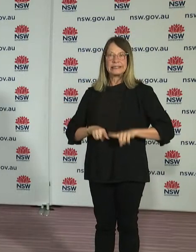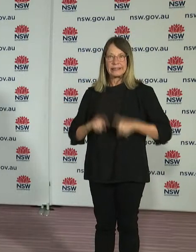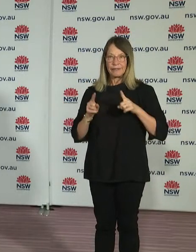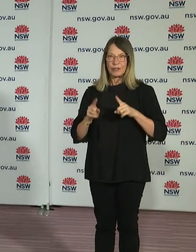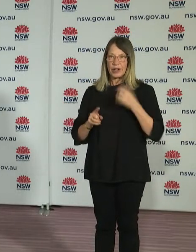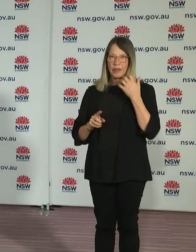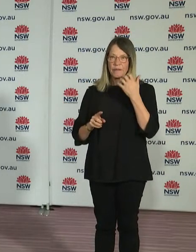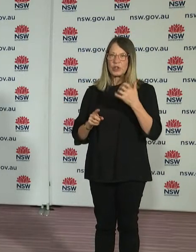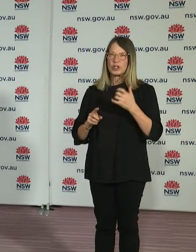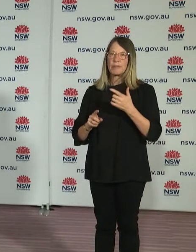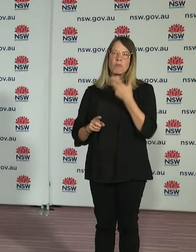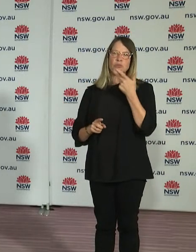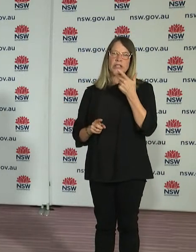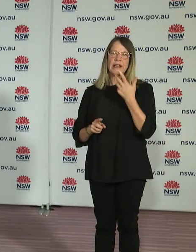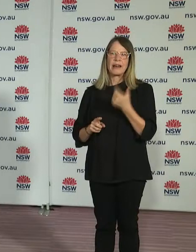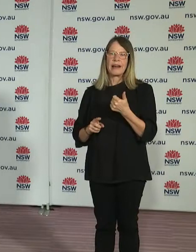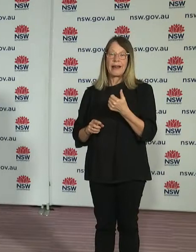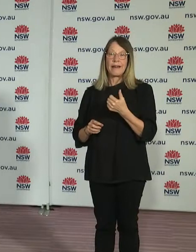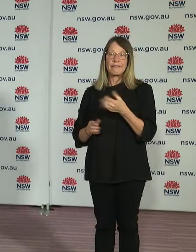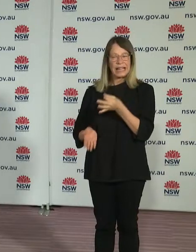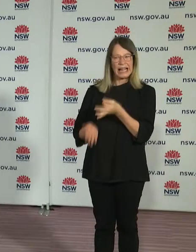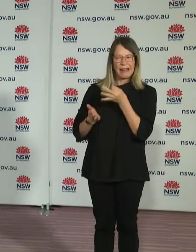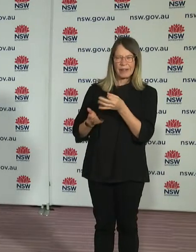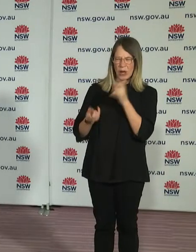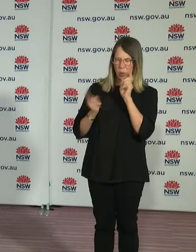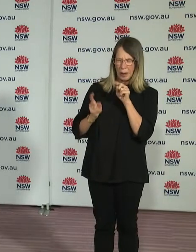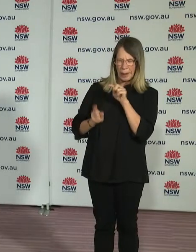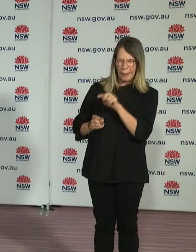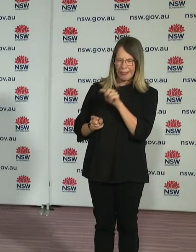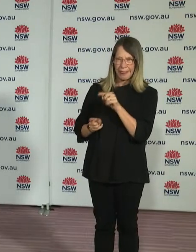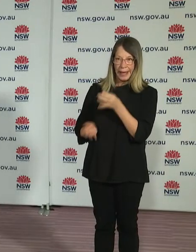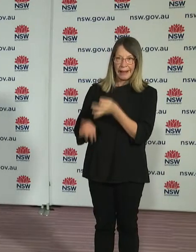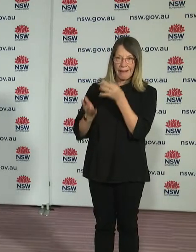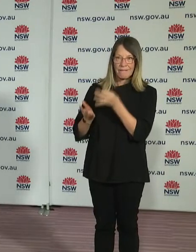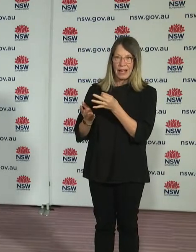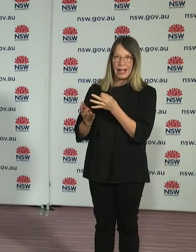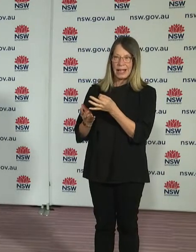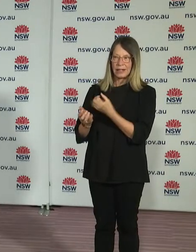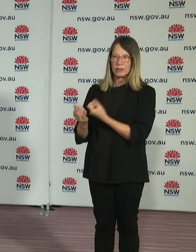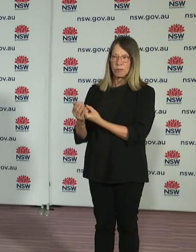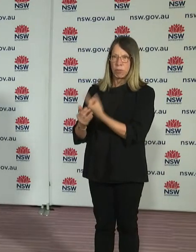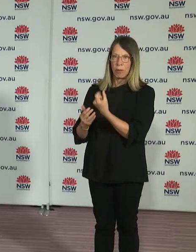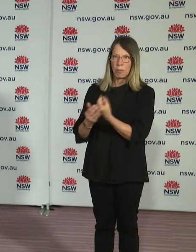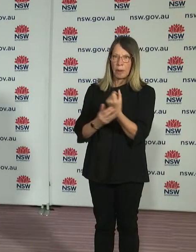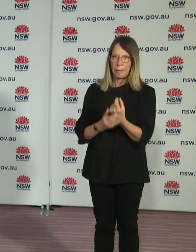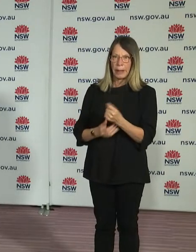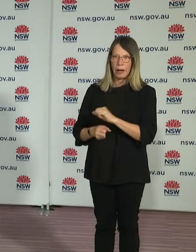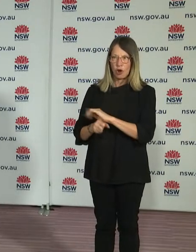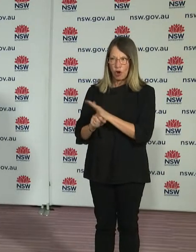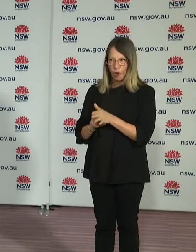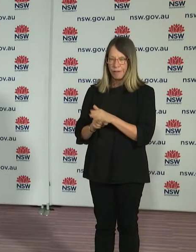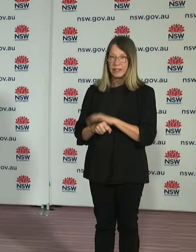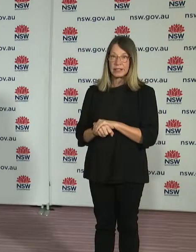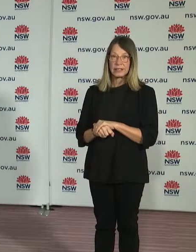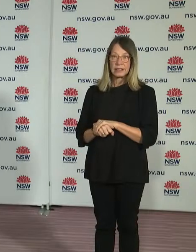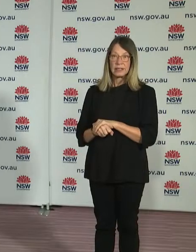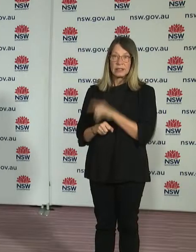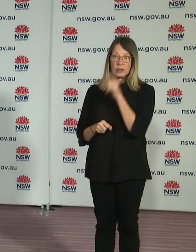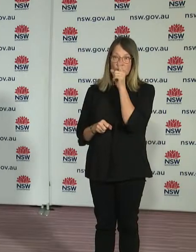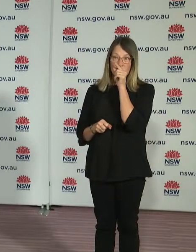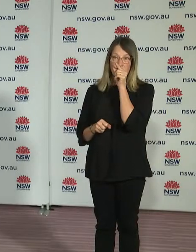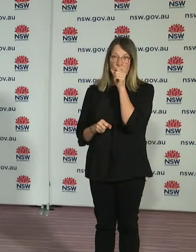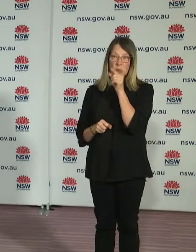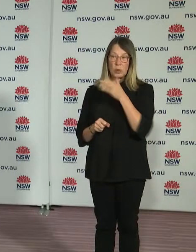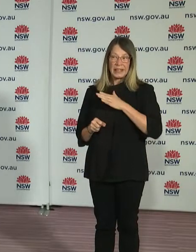if there is a cafe, if we're concerned about lockdown, and what we do in lockdowns is often close hospitality venues and other things, we